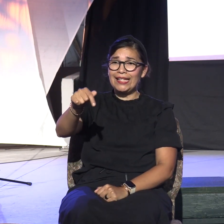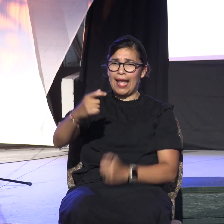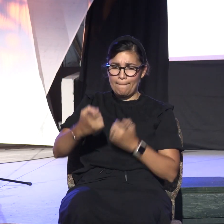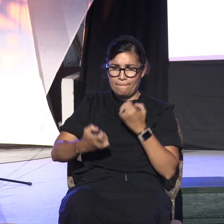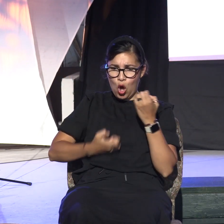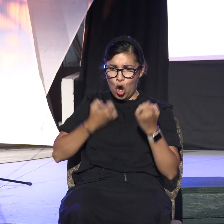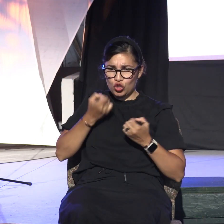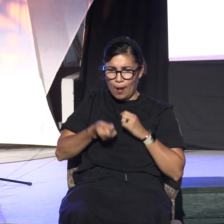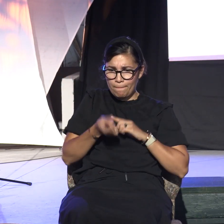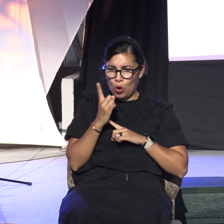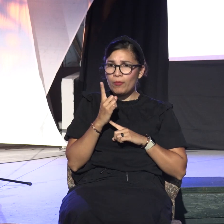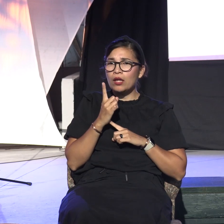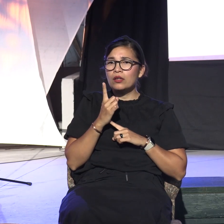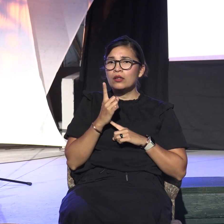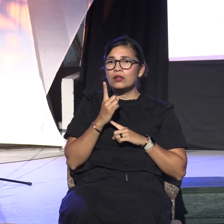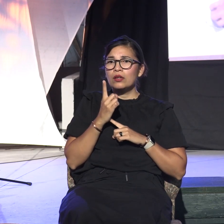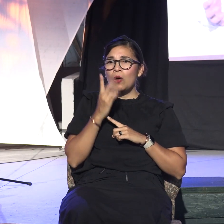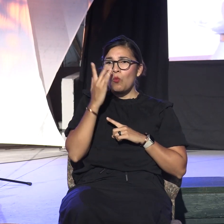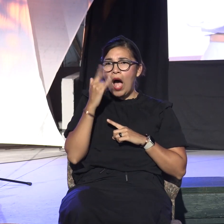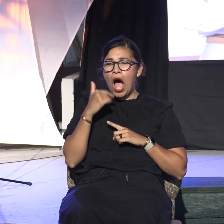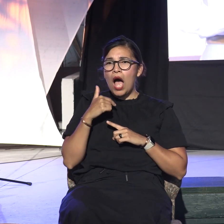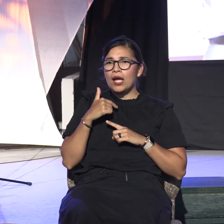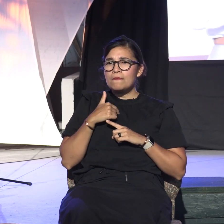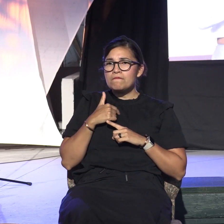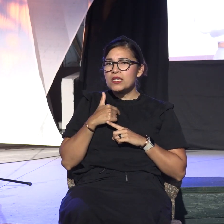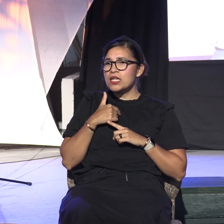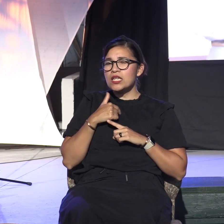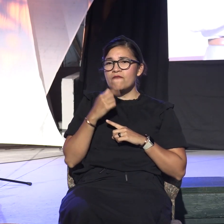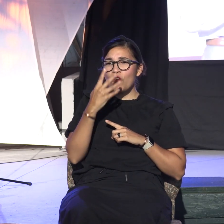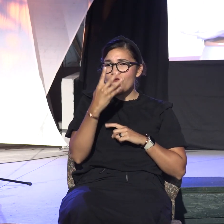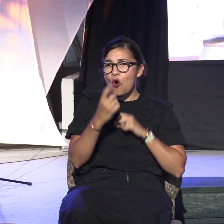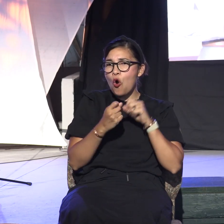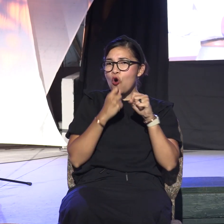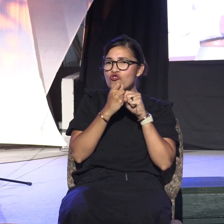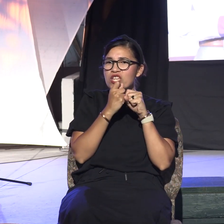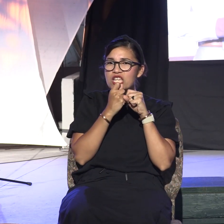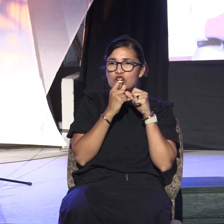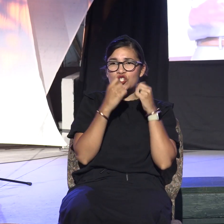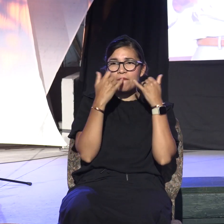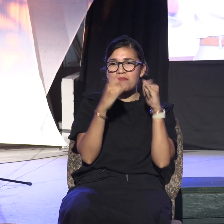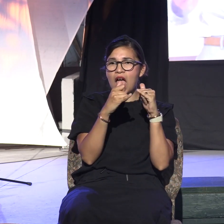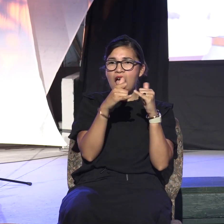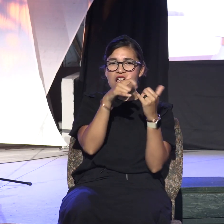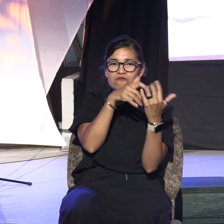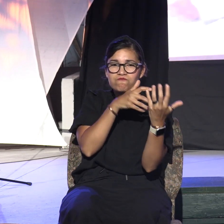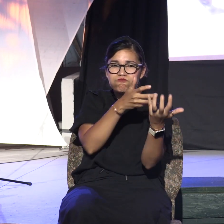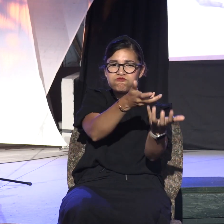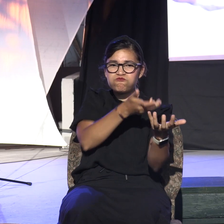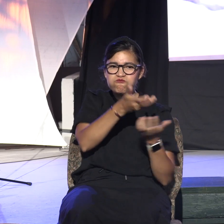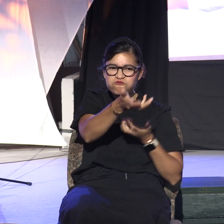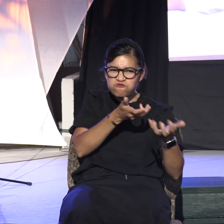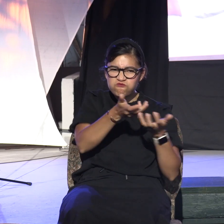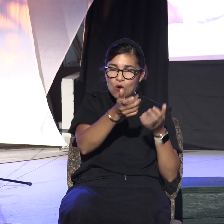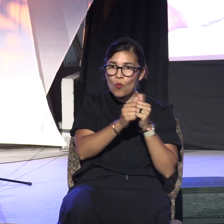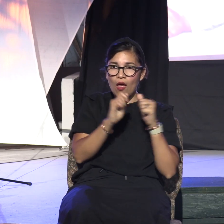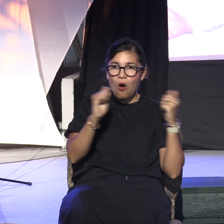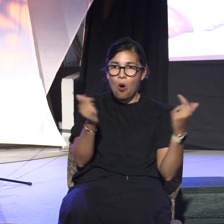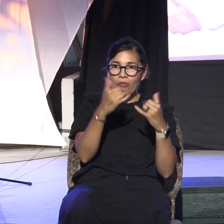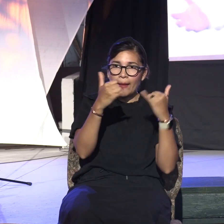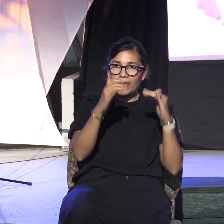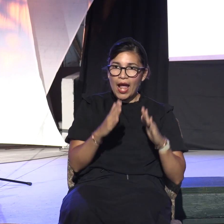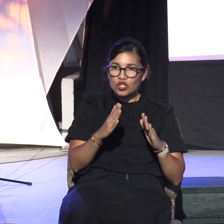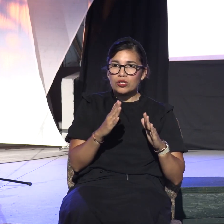we all kind of knew this would be the final play of our football careers. And I looked over